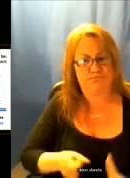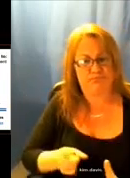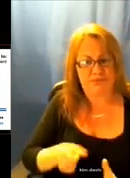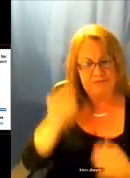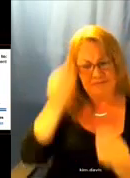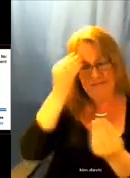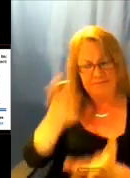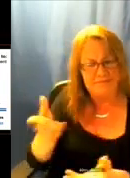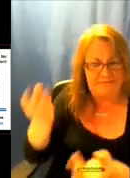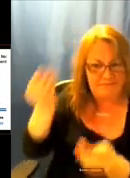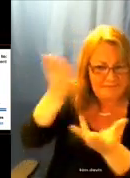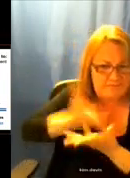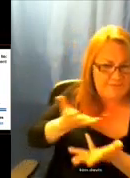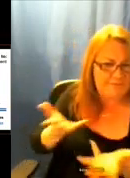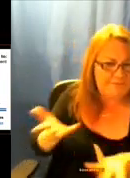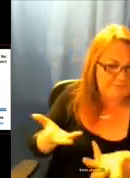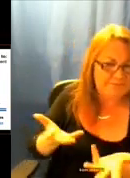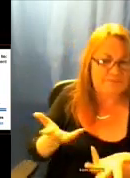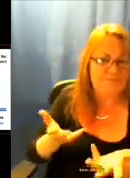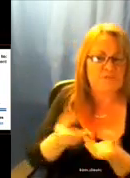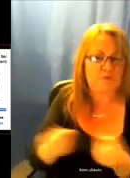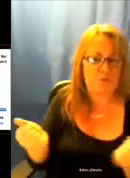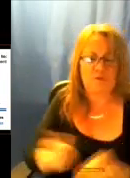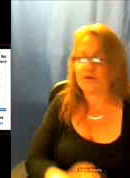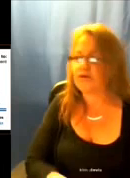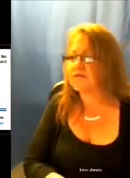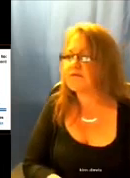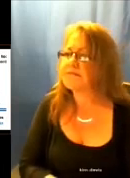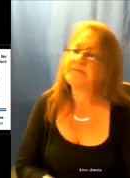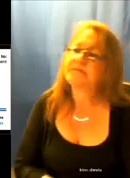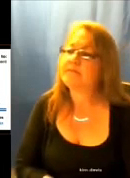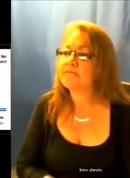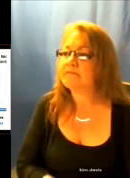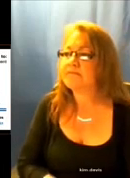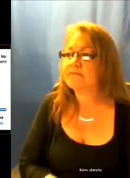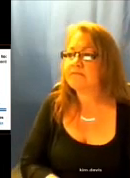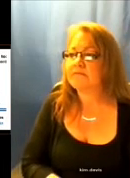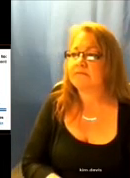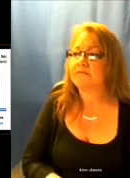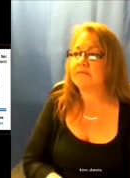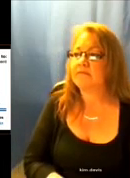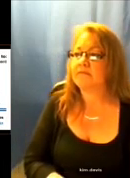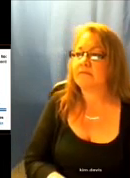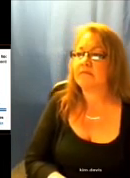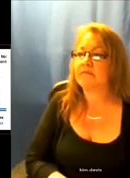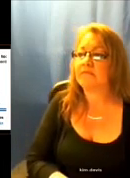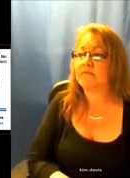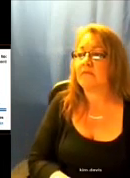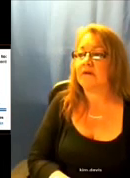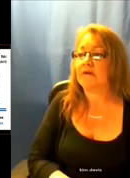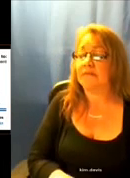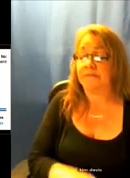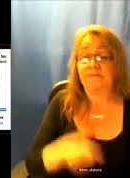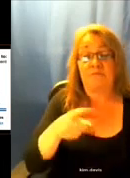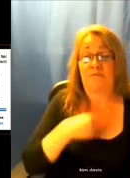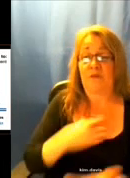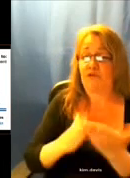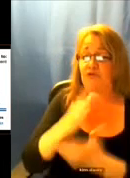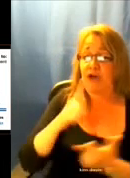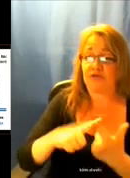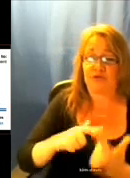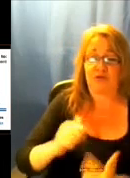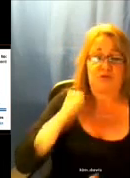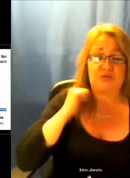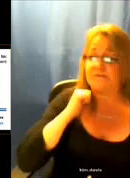what concerns you have, and what needs to be fixed. And you also need to be able to be informed when